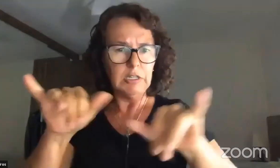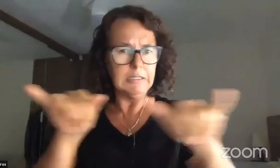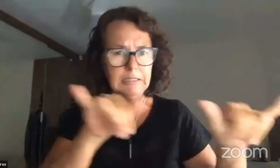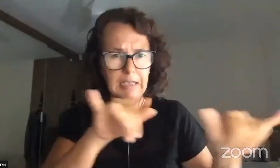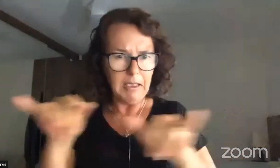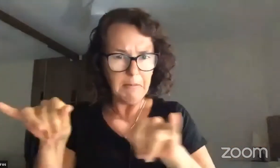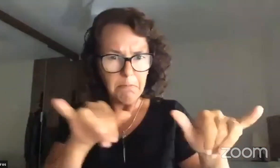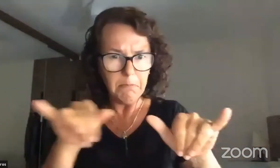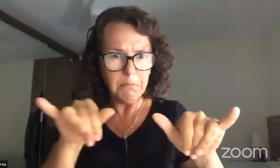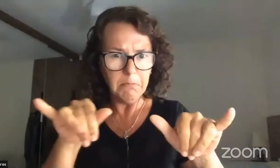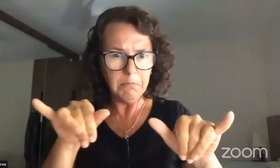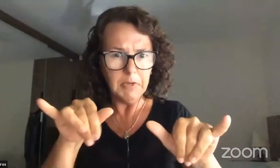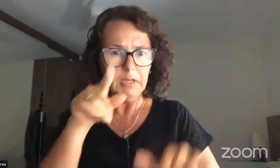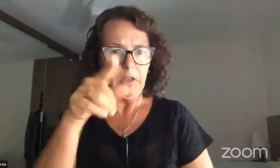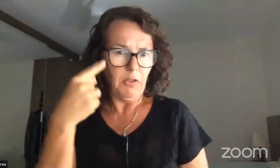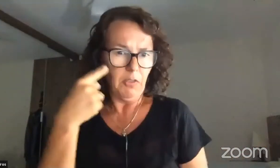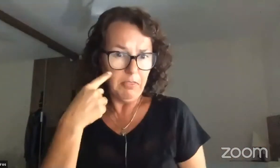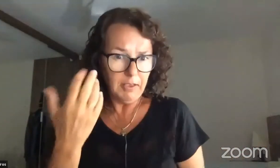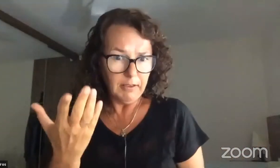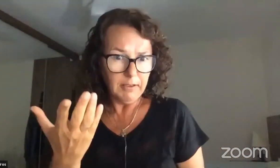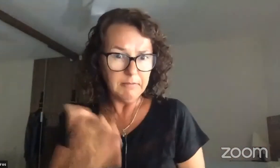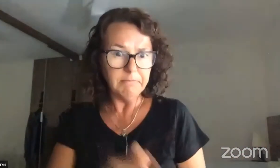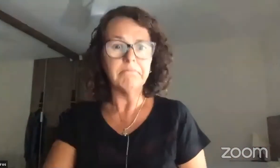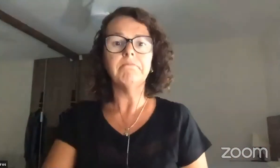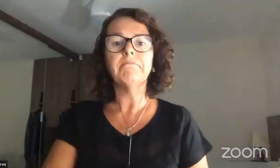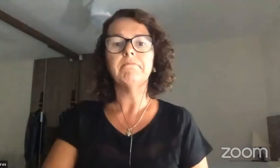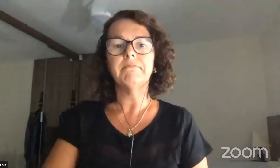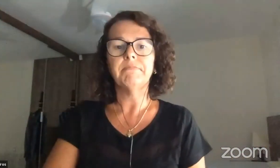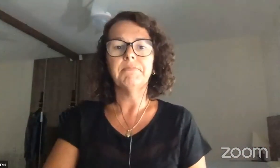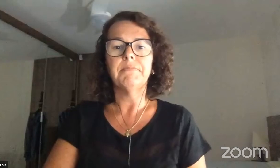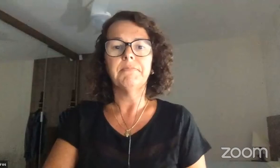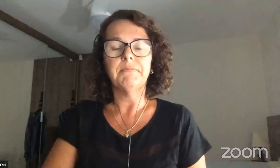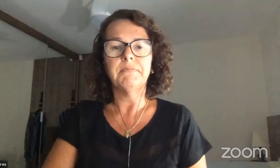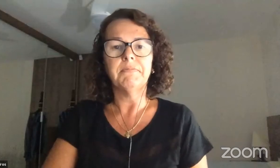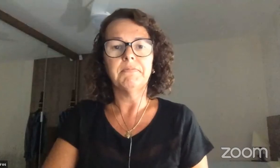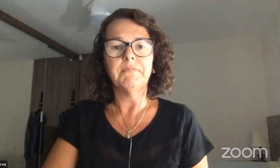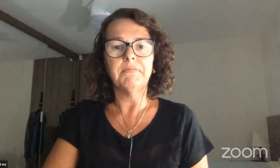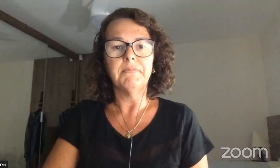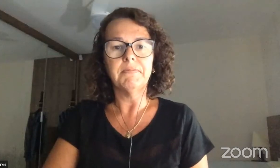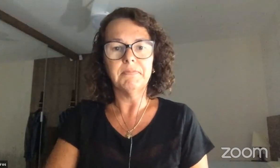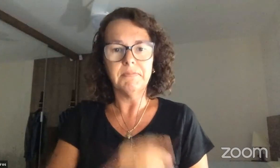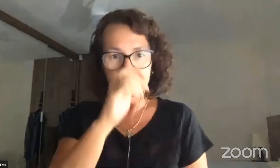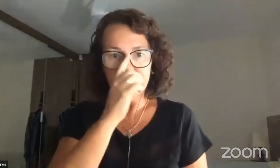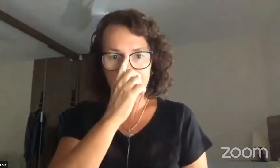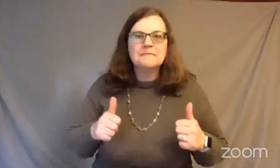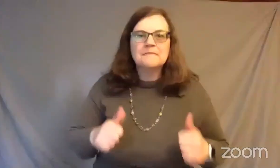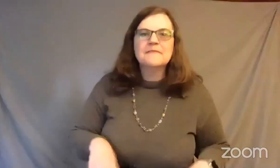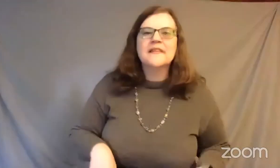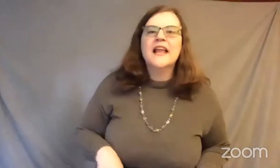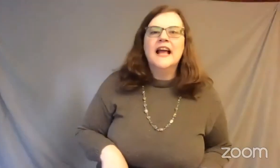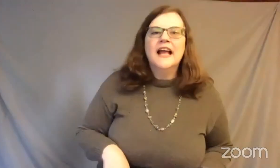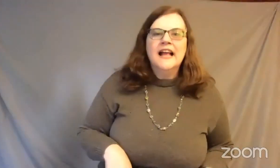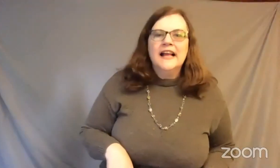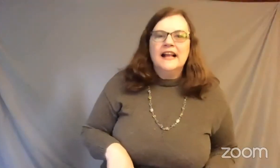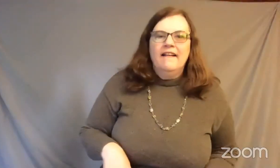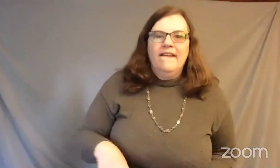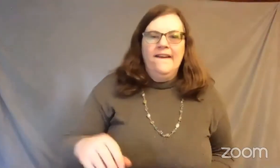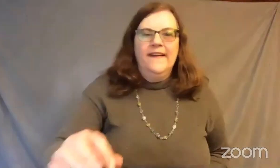Do you think UG operates in the same with sign languages and spoken languages? And can you talk about that?